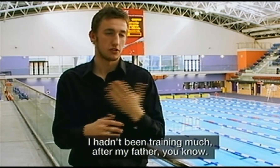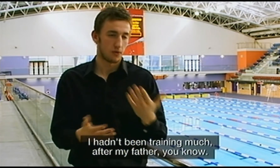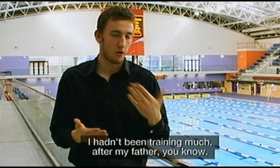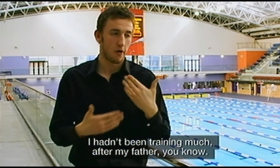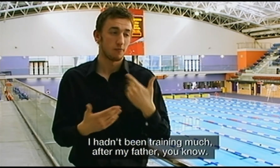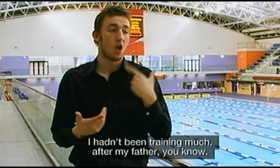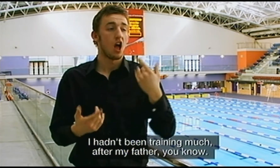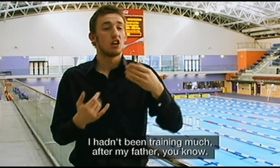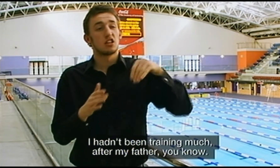father,